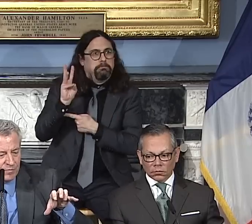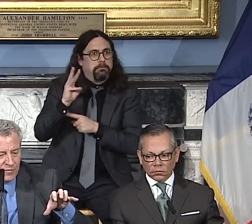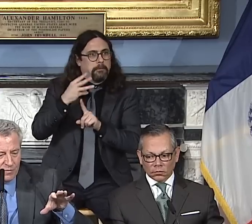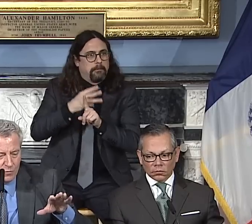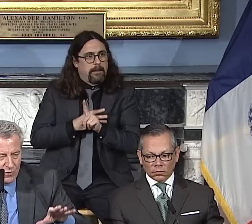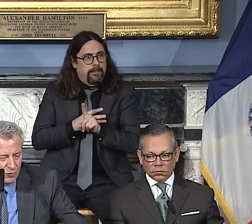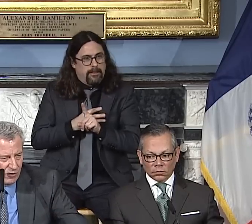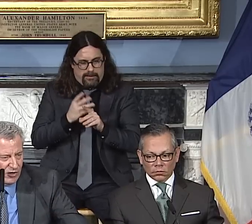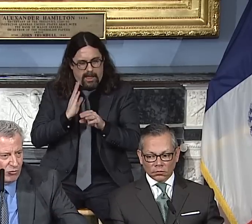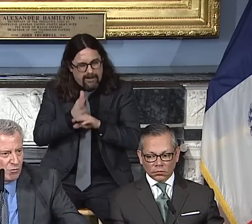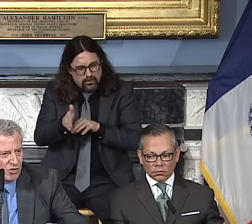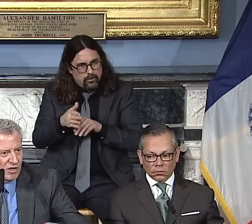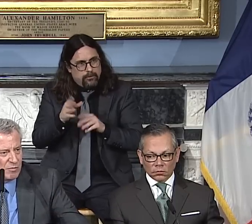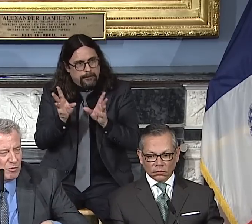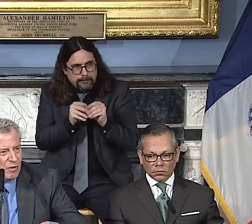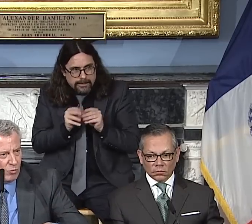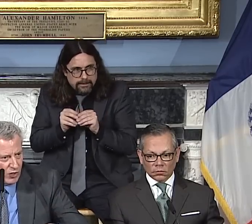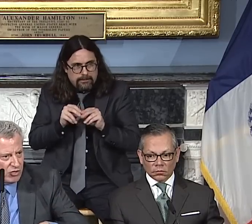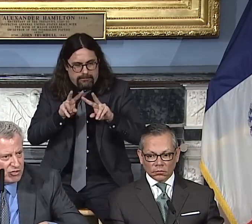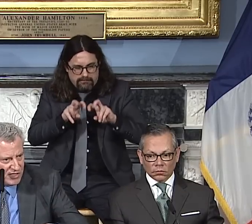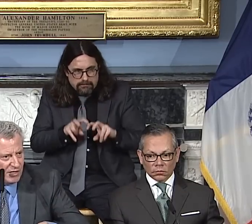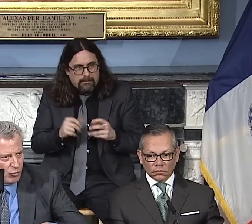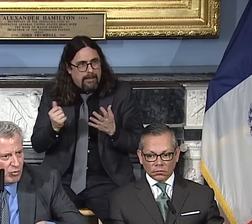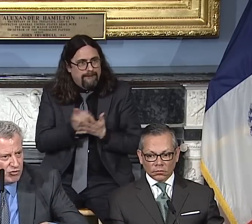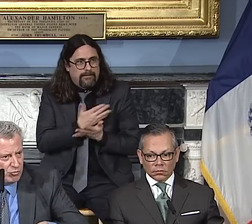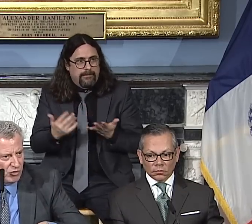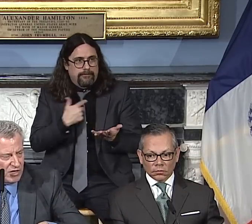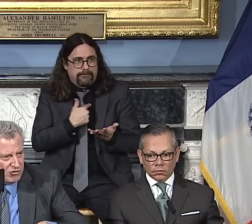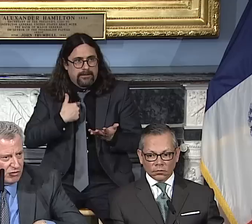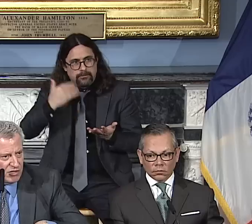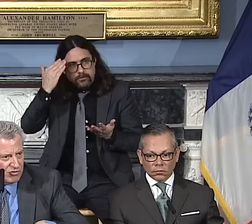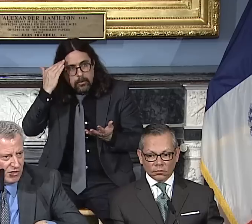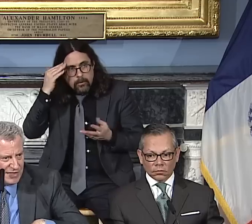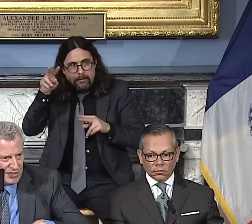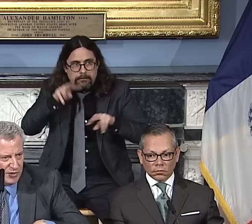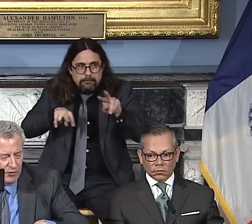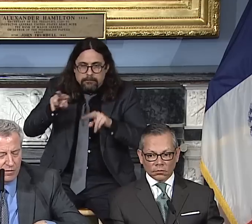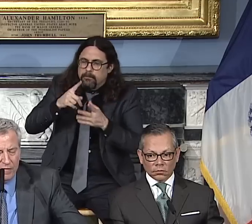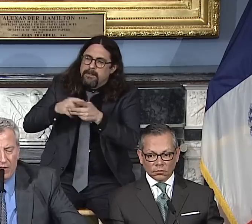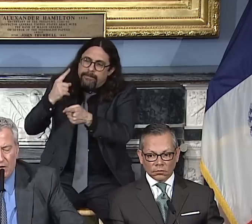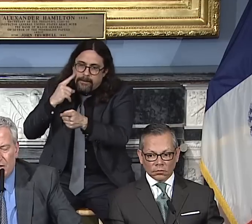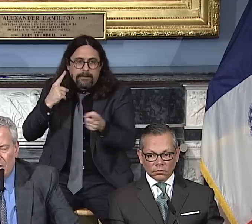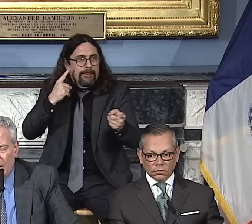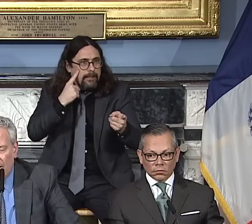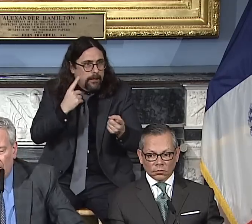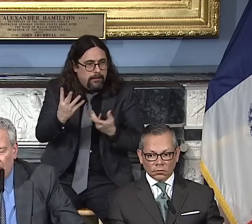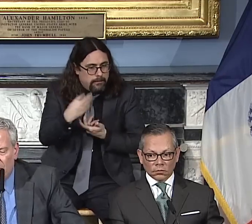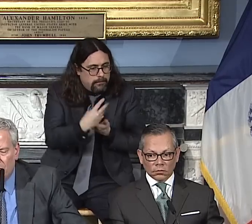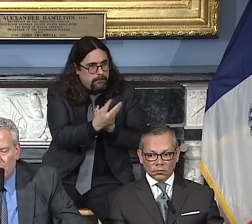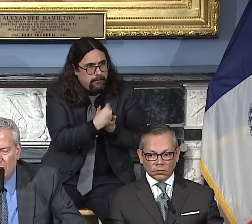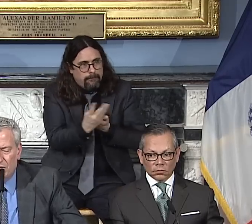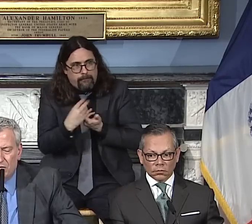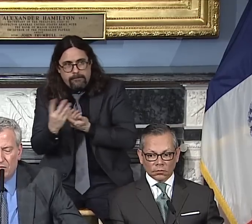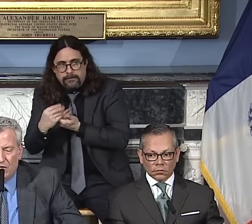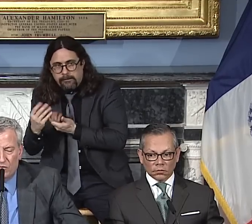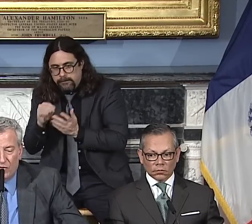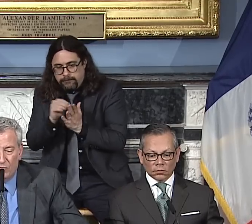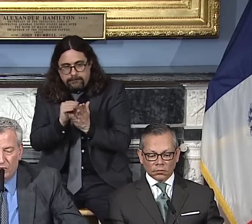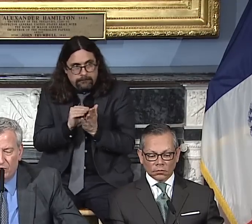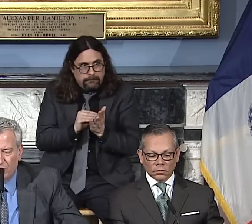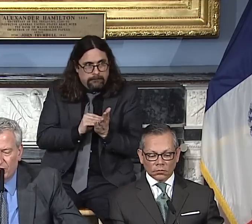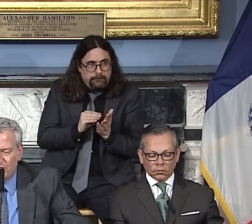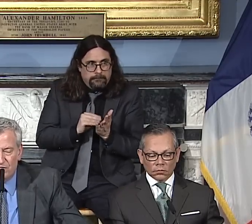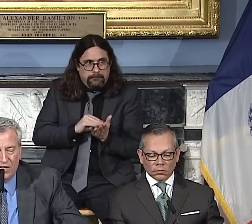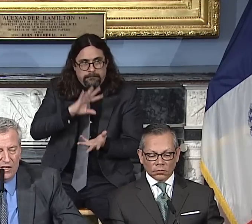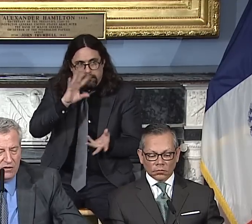and went around the room talking to people about what are you seeing, what would you put as your initial estimate? And Dr.